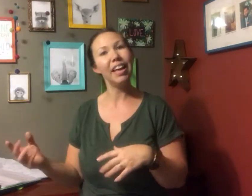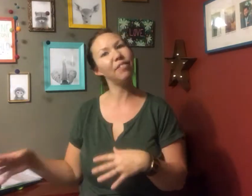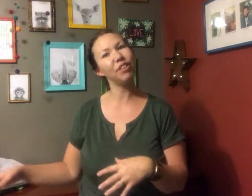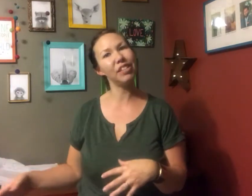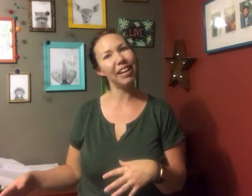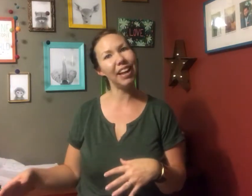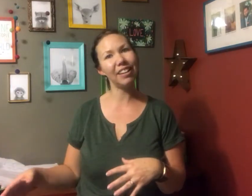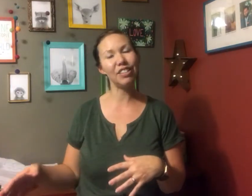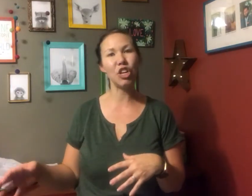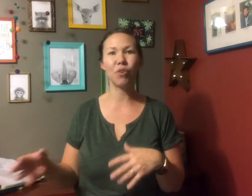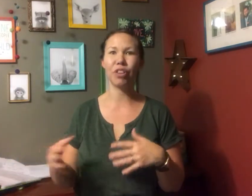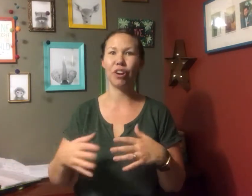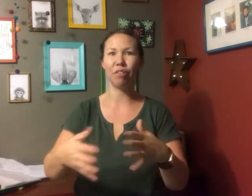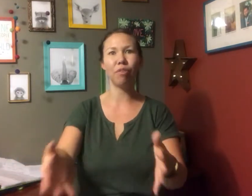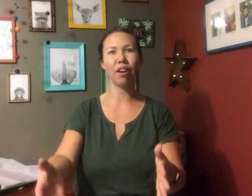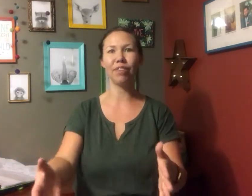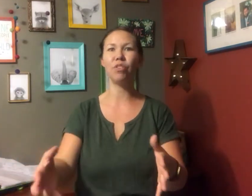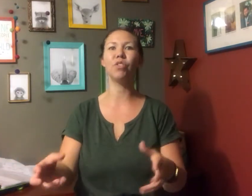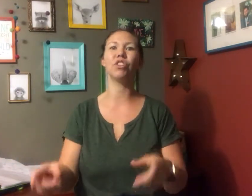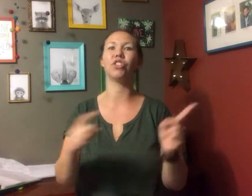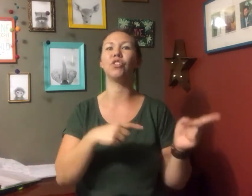if they're sitting next to you or they're in front of you, you can just do the